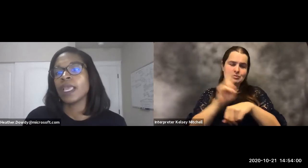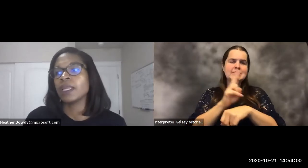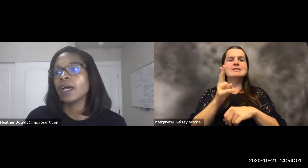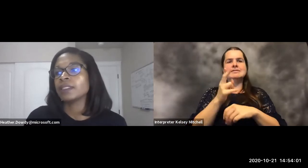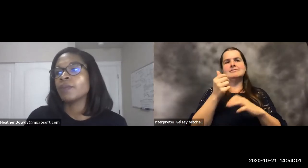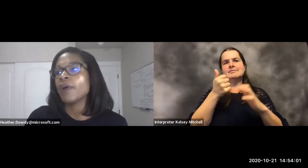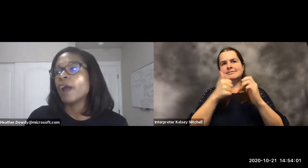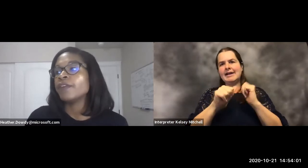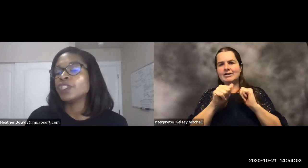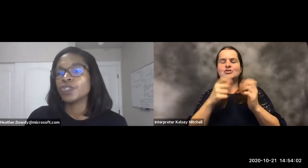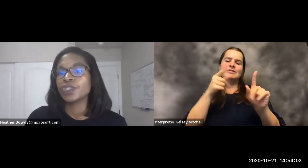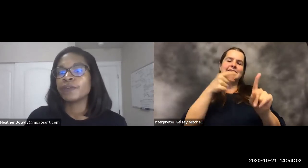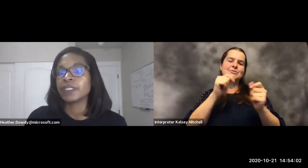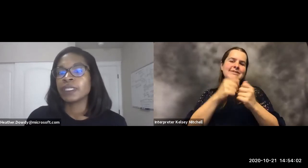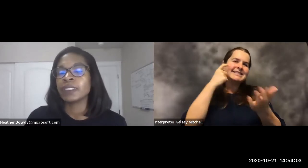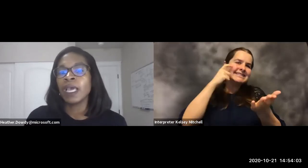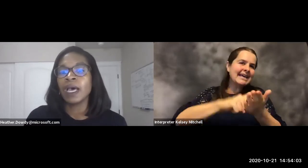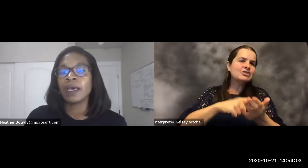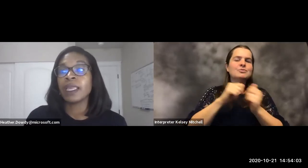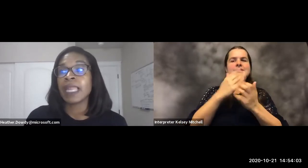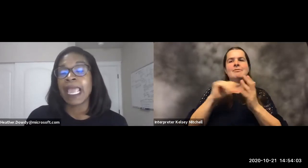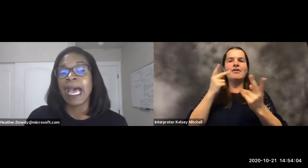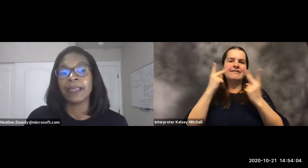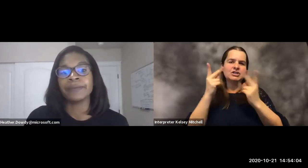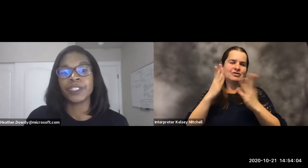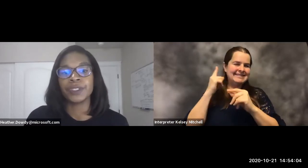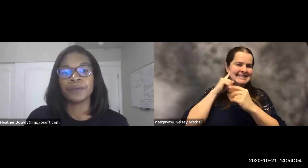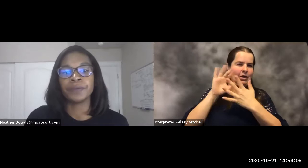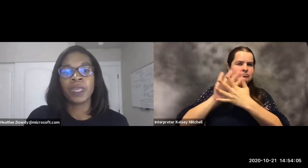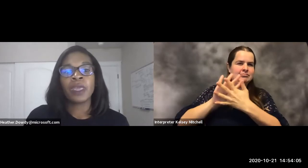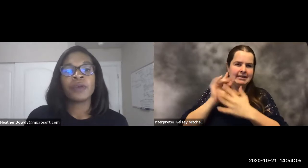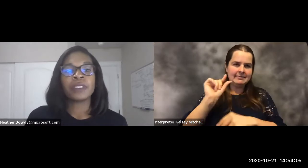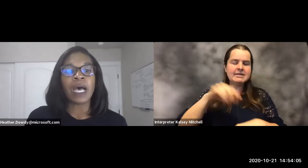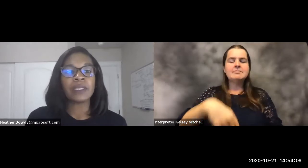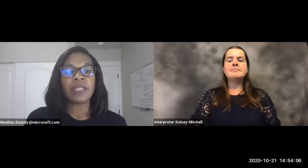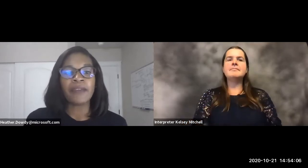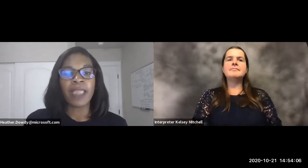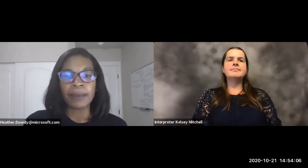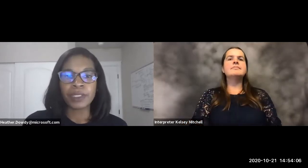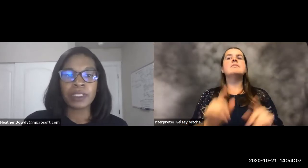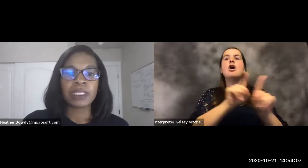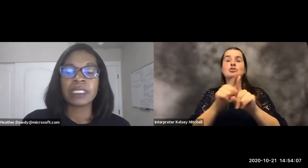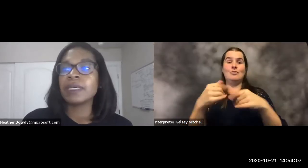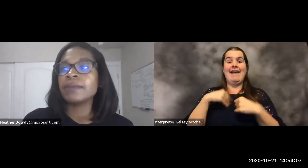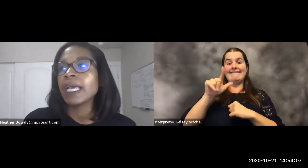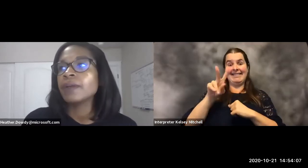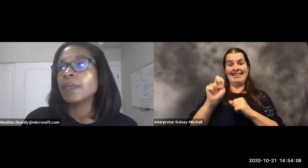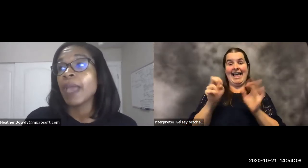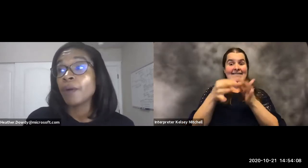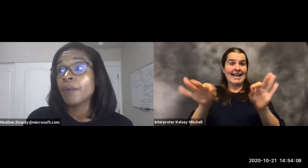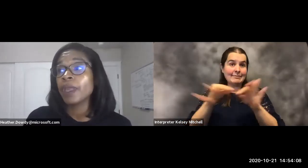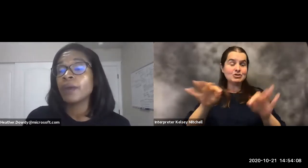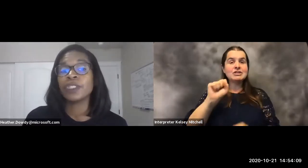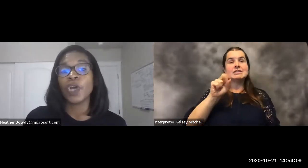detection and some of our vision services in AI to do. There's also live captions and subtitles